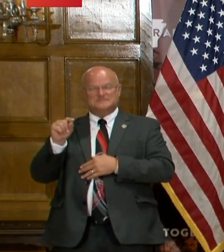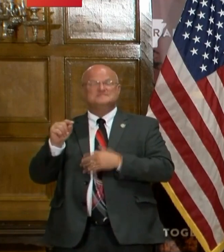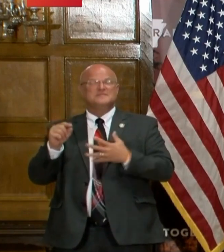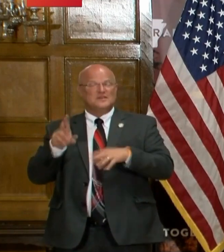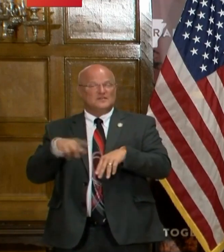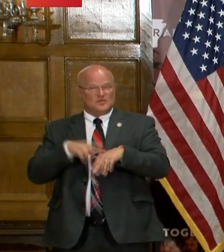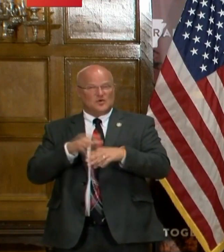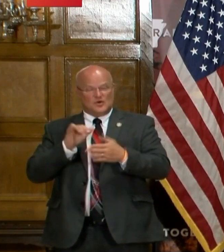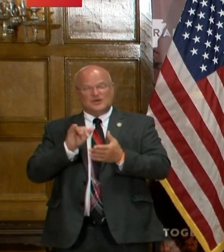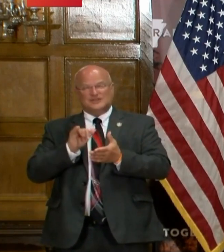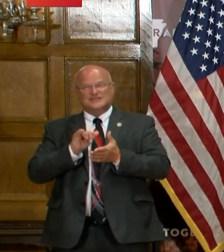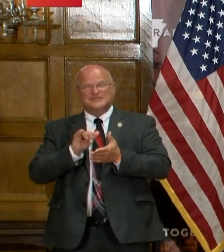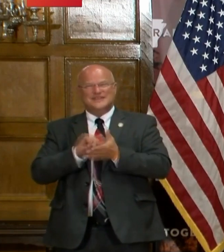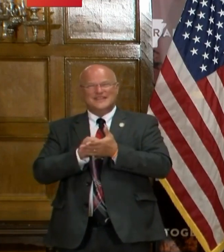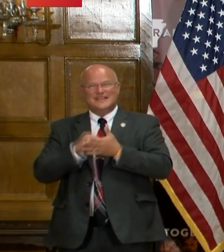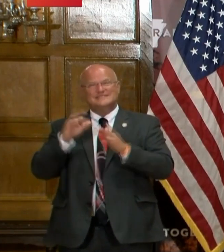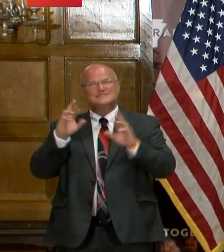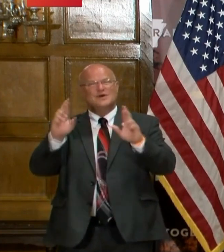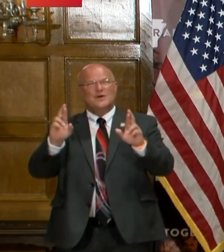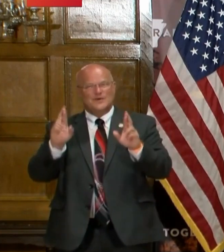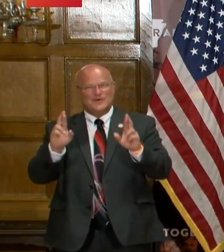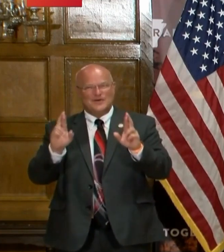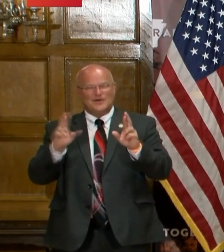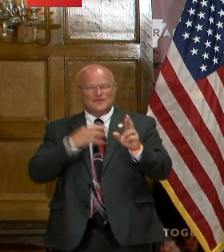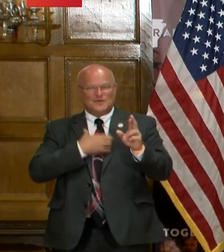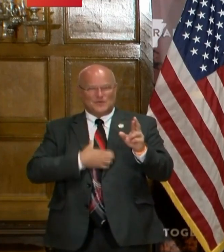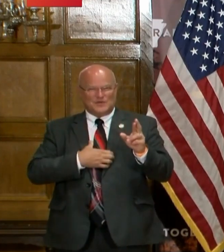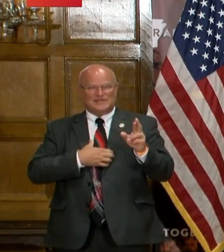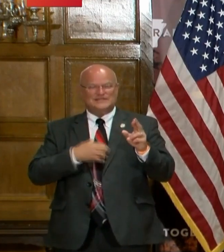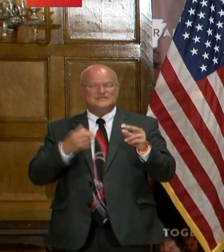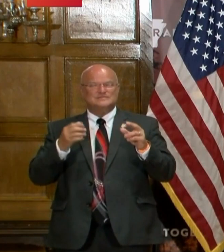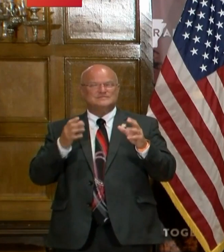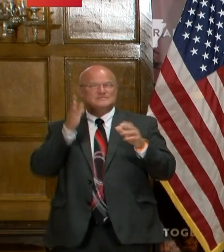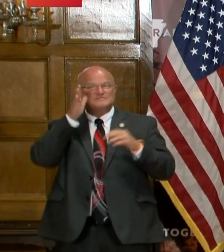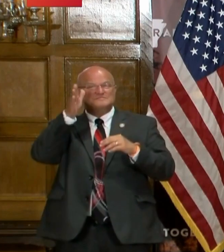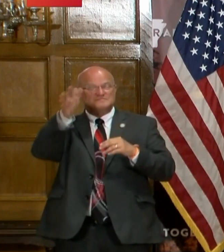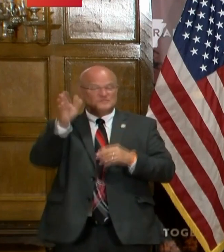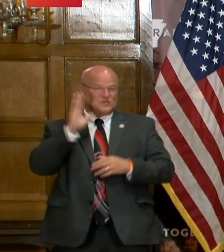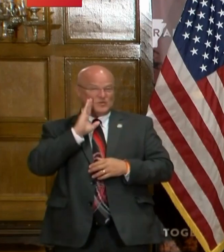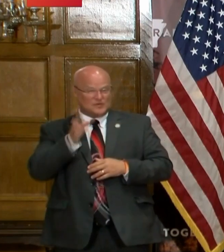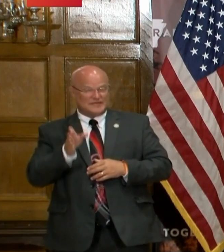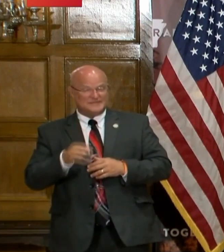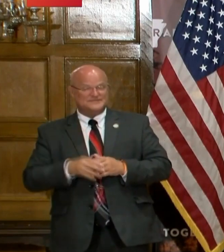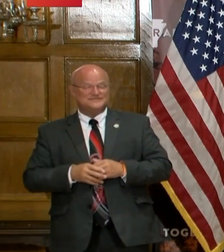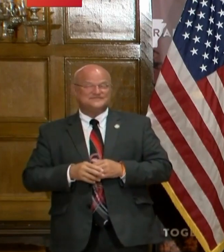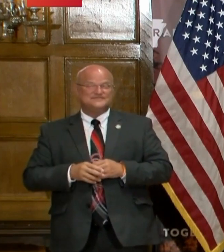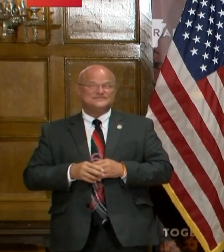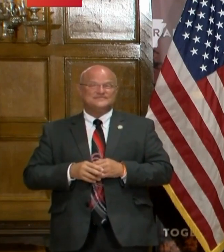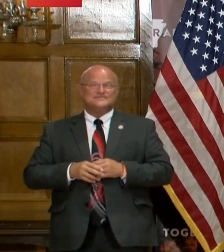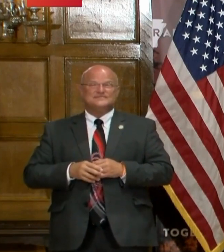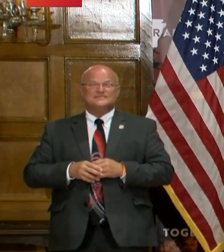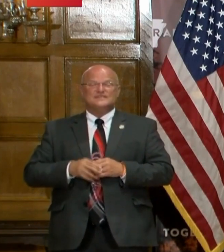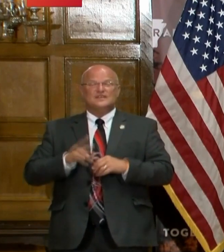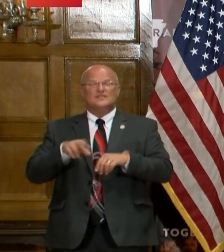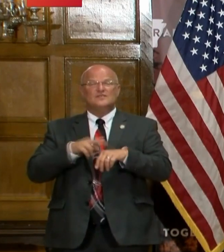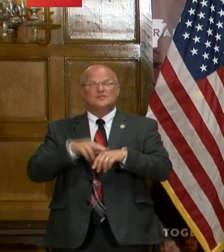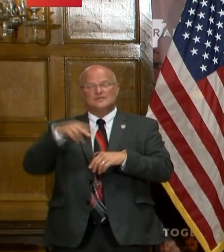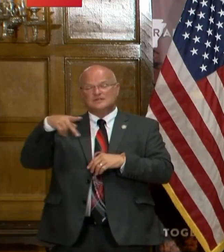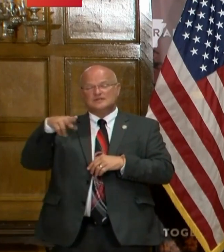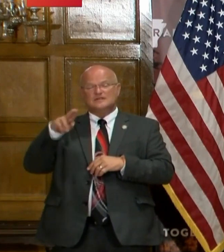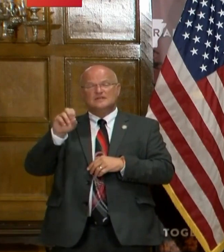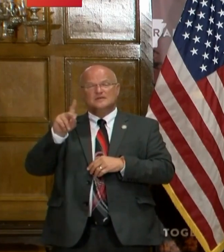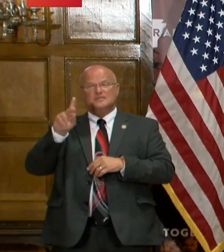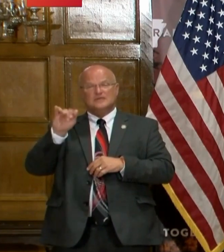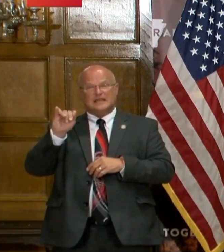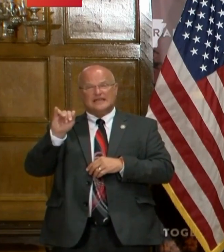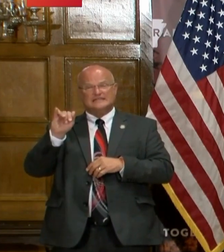Of course, that's sort of a hopeful wish that we will get there in those high population counties. And of course, Pulaski County